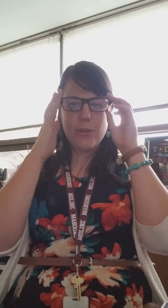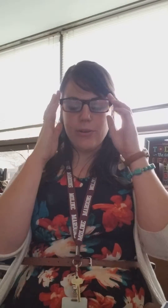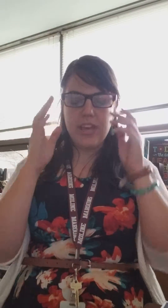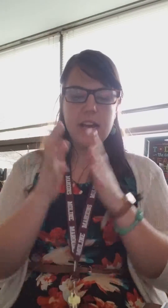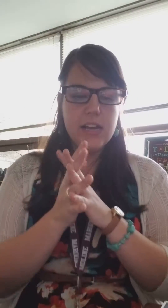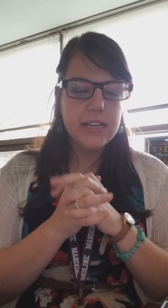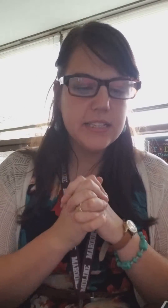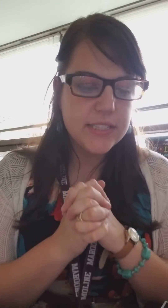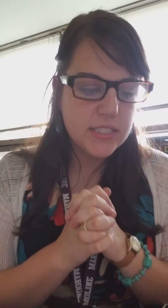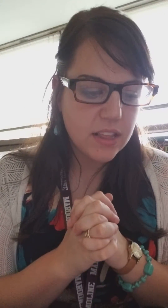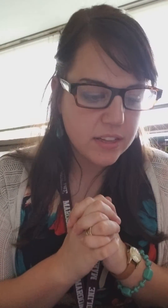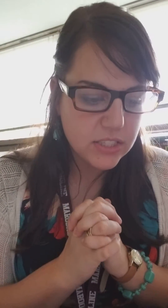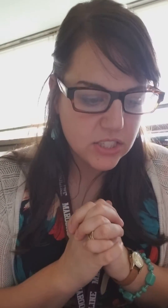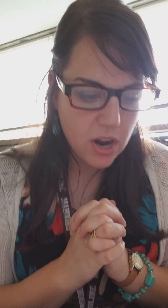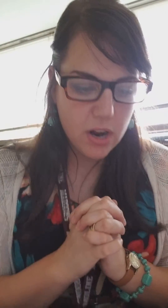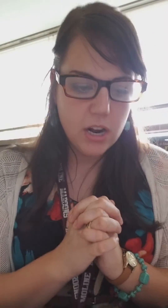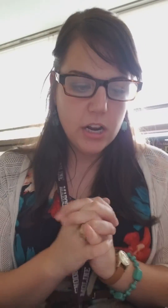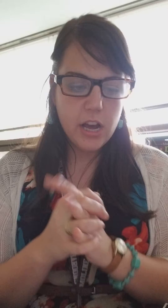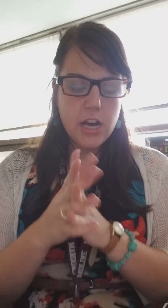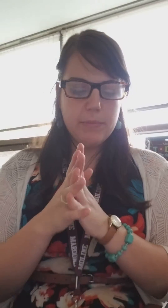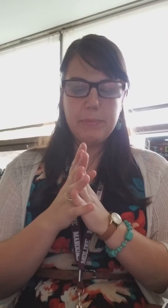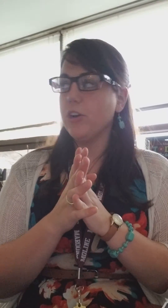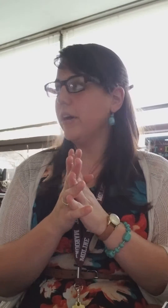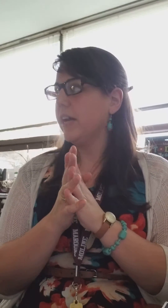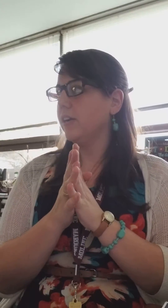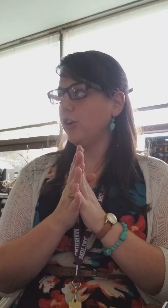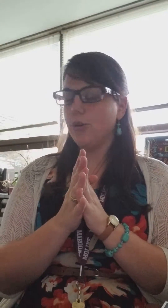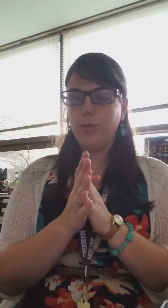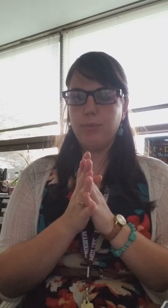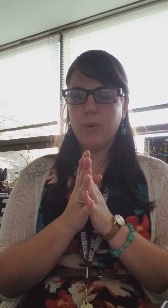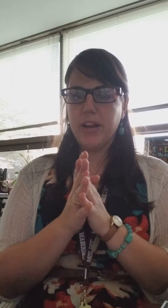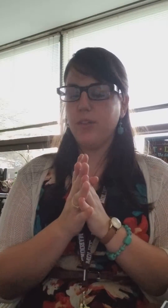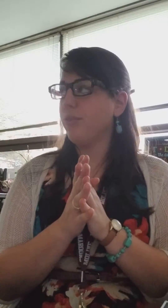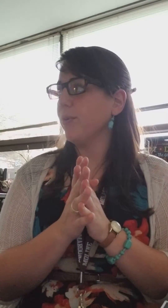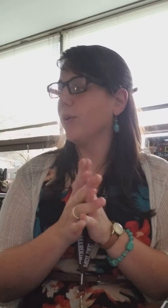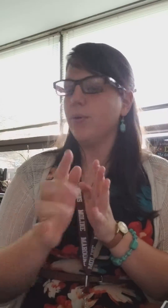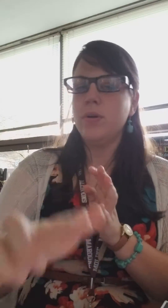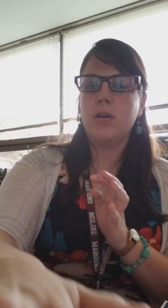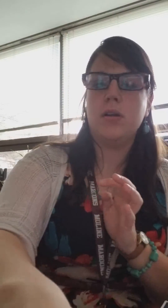So that is the song. Let me go ahead and break through.